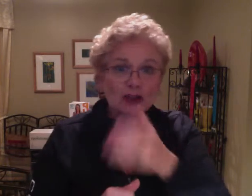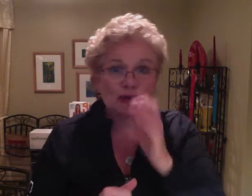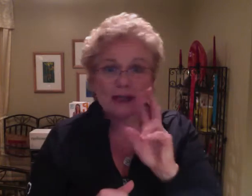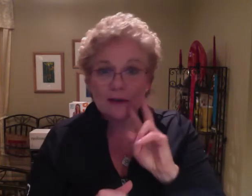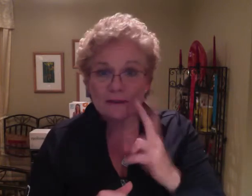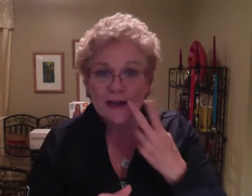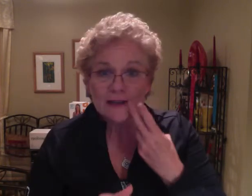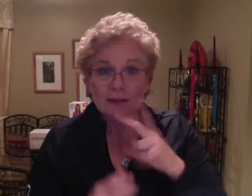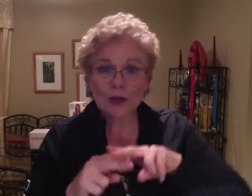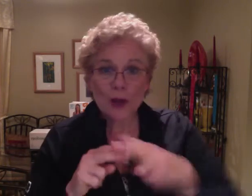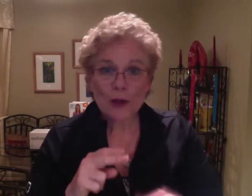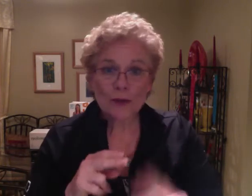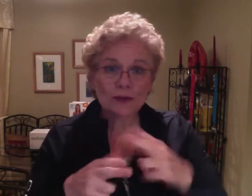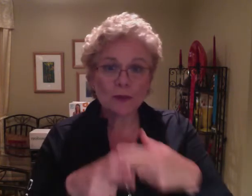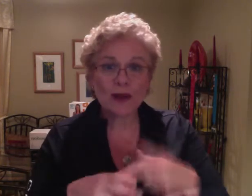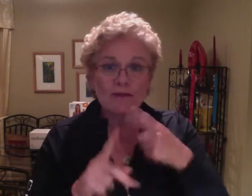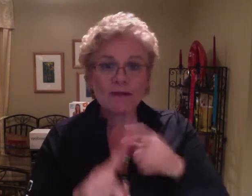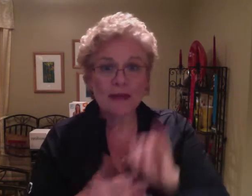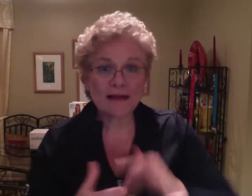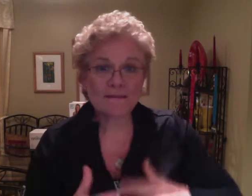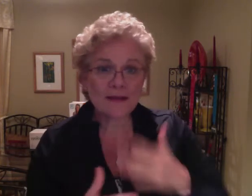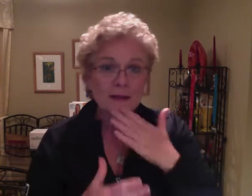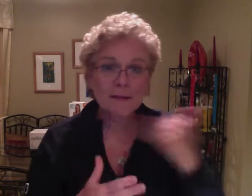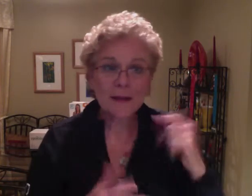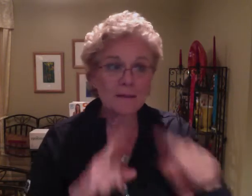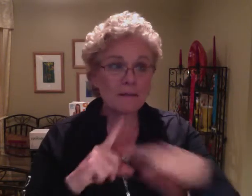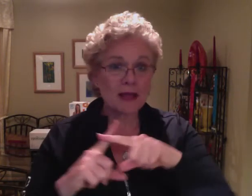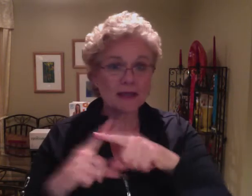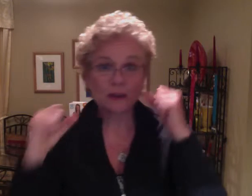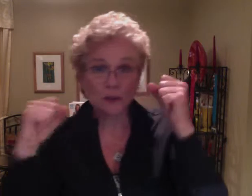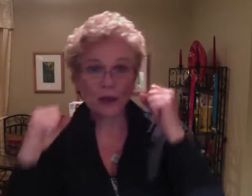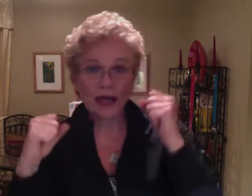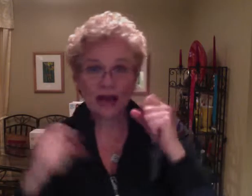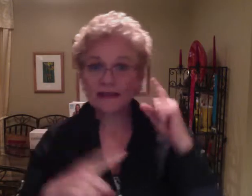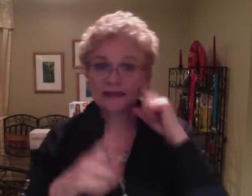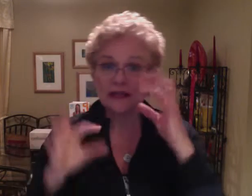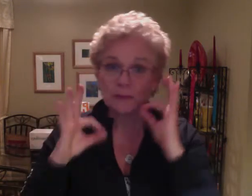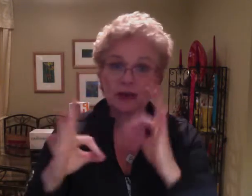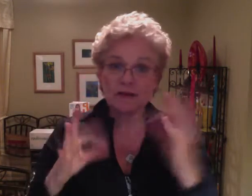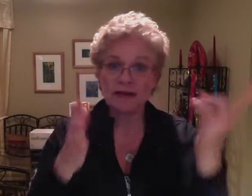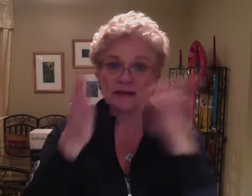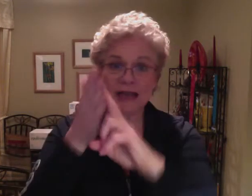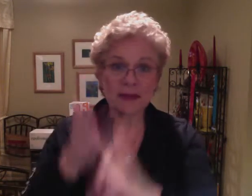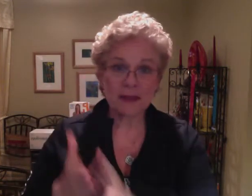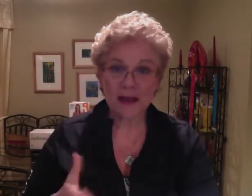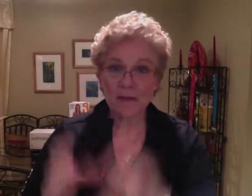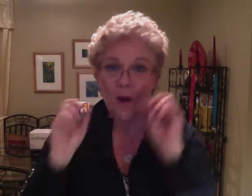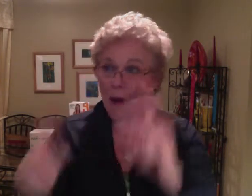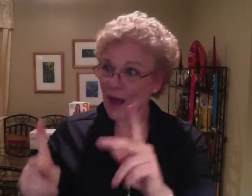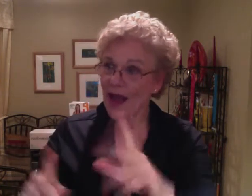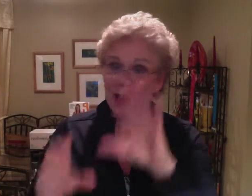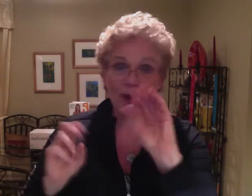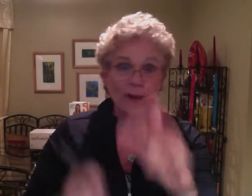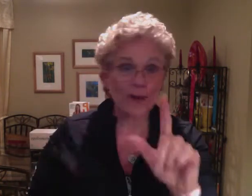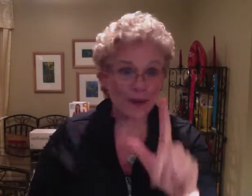this and feeling better. Oh my gosh, and this workout, it sounds perfect. I want to sign me up. And you're like, okay, cool. Here's what you should do. Go ahead